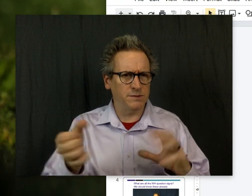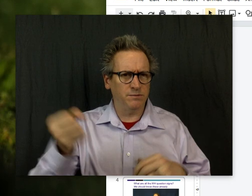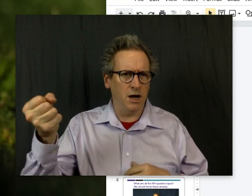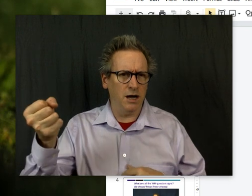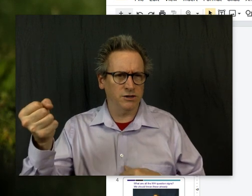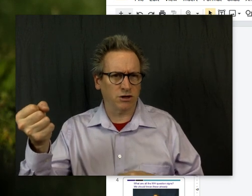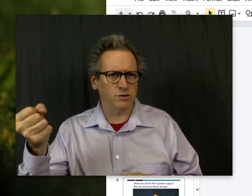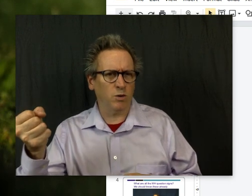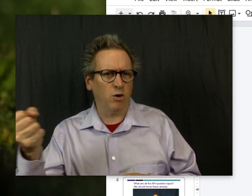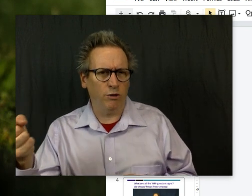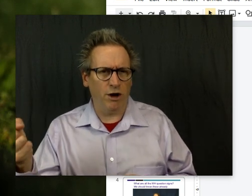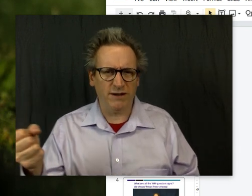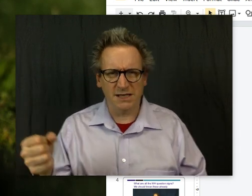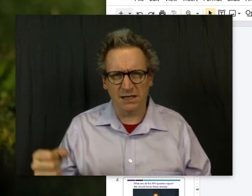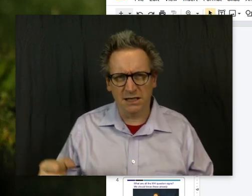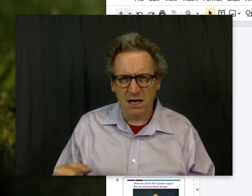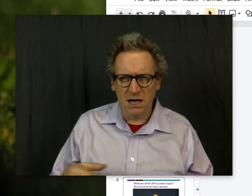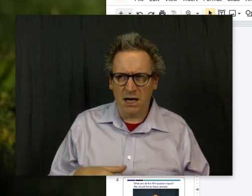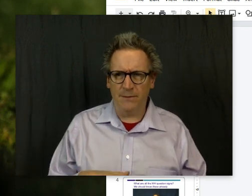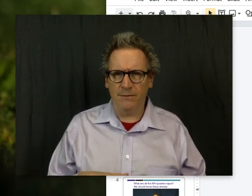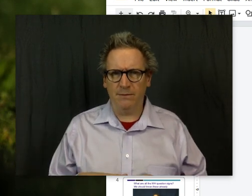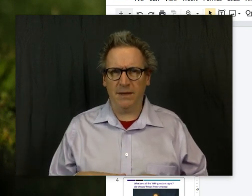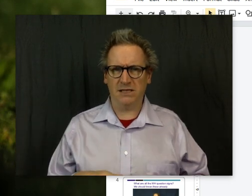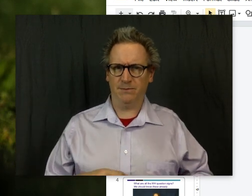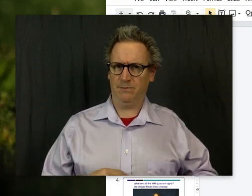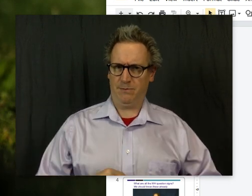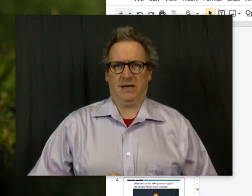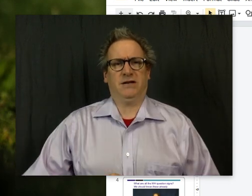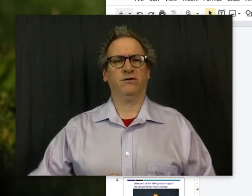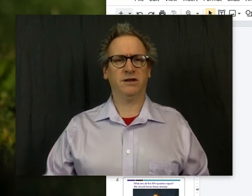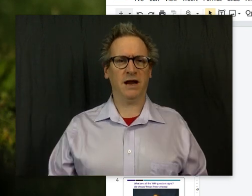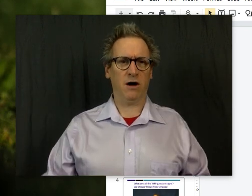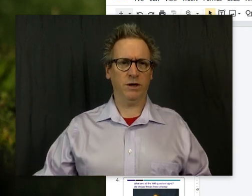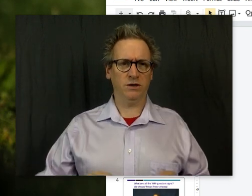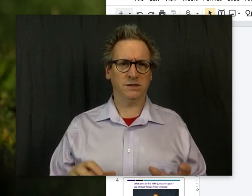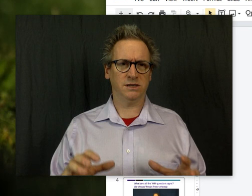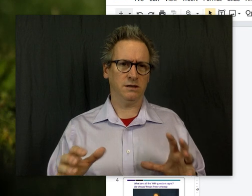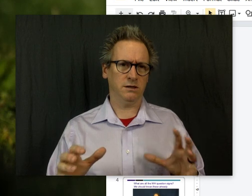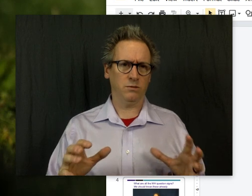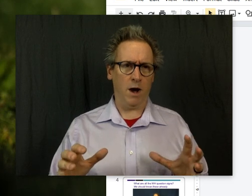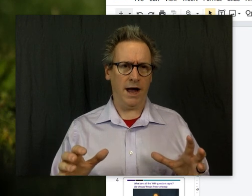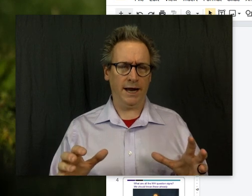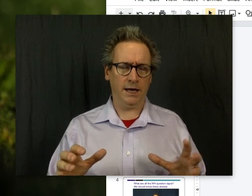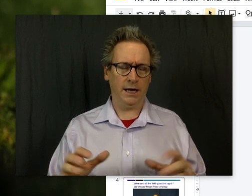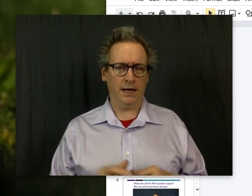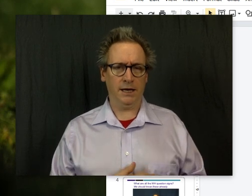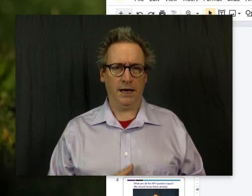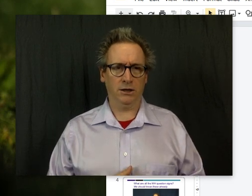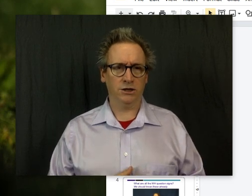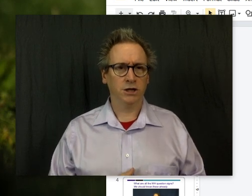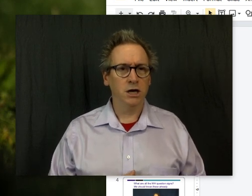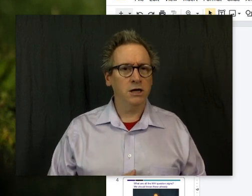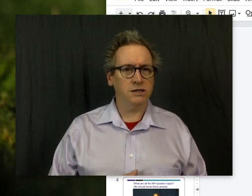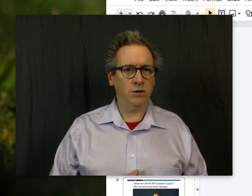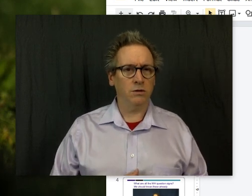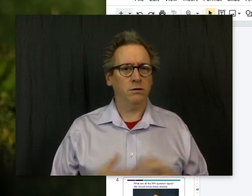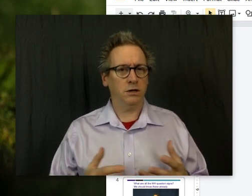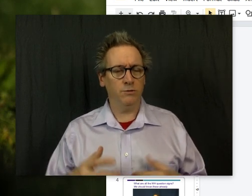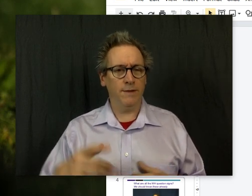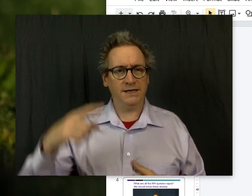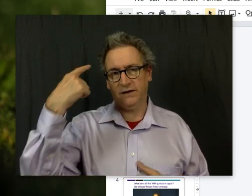sometimes instructors will hold off because it's a bit different than how we use why in English.